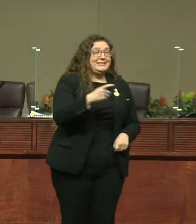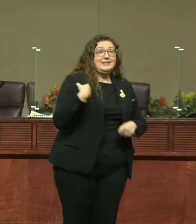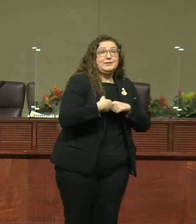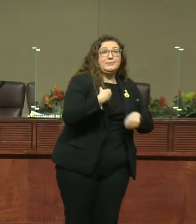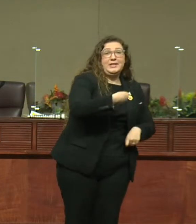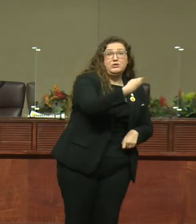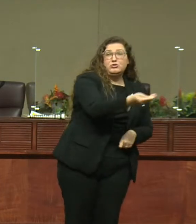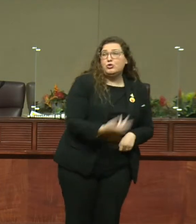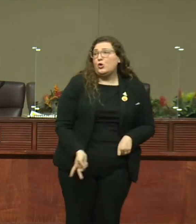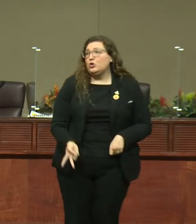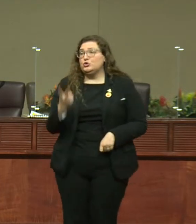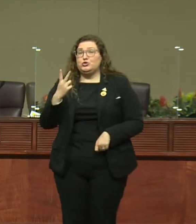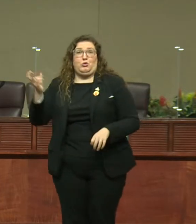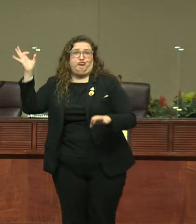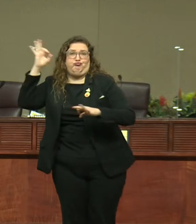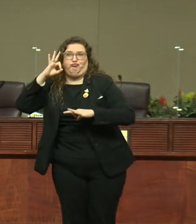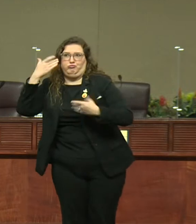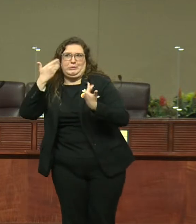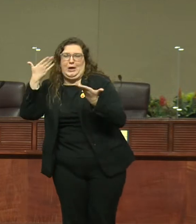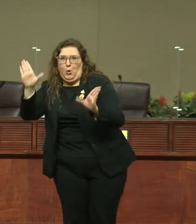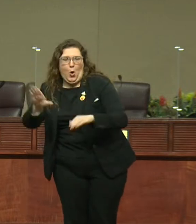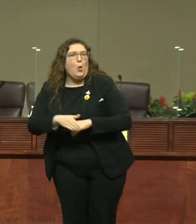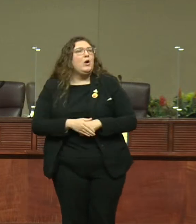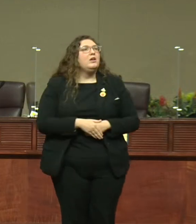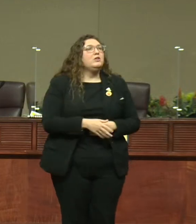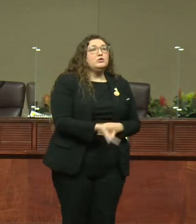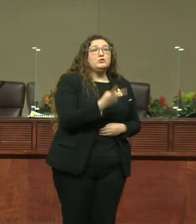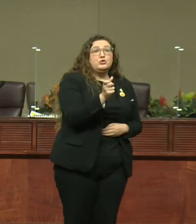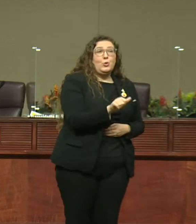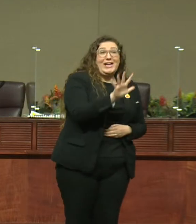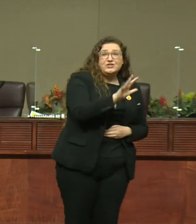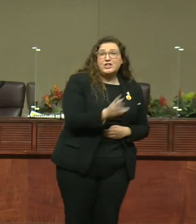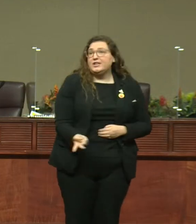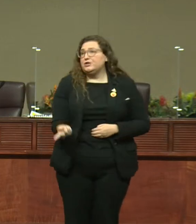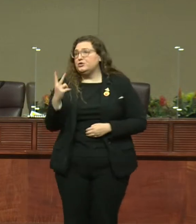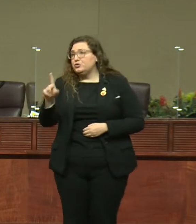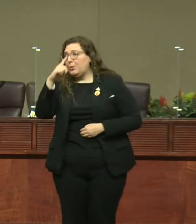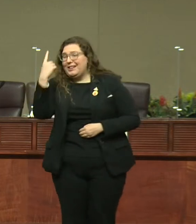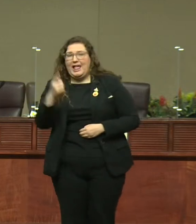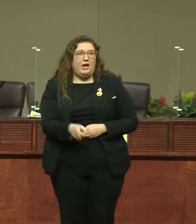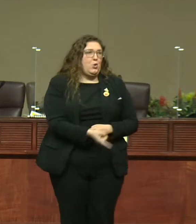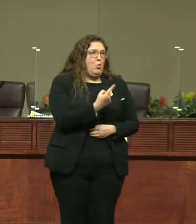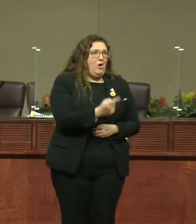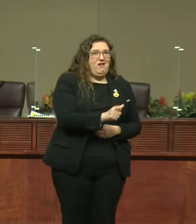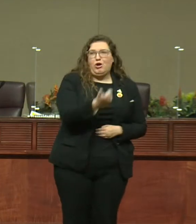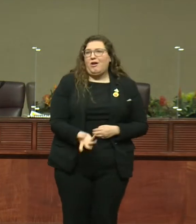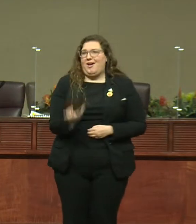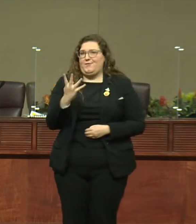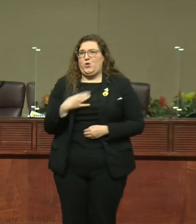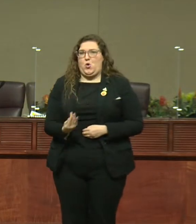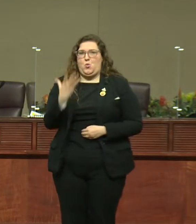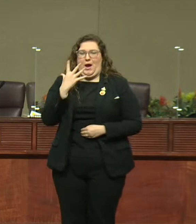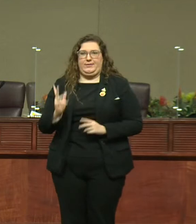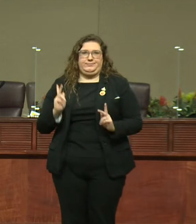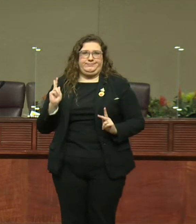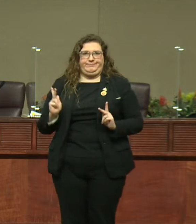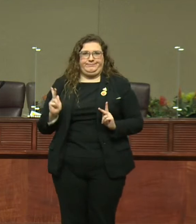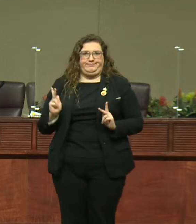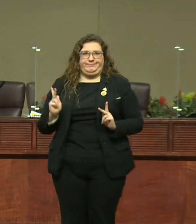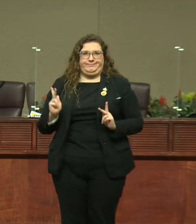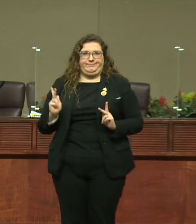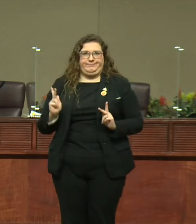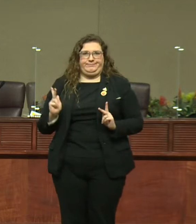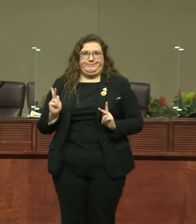non-Hispanics, 2 of unknown ethnicity, 2 Asian, 2 Black, 1 other, and 4 white. 6